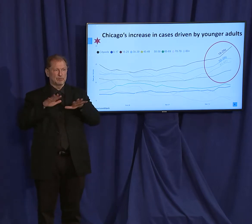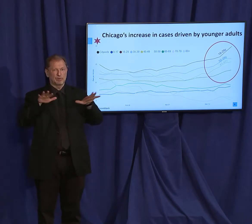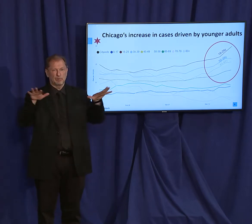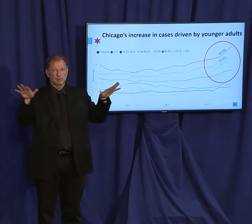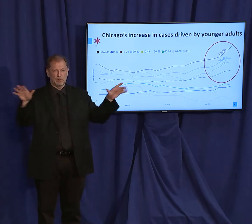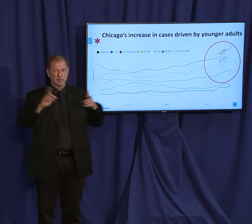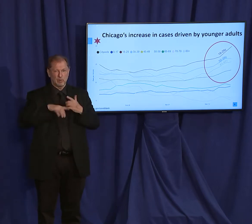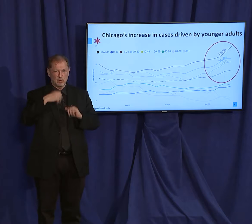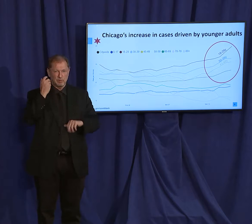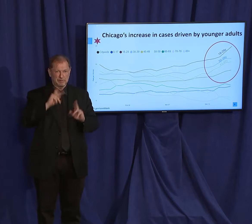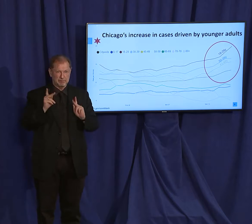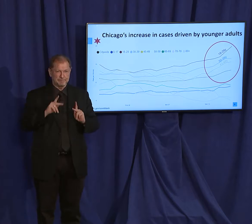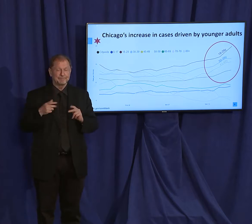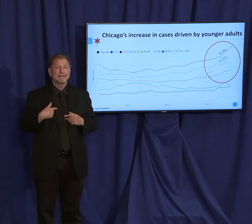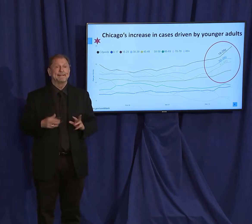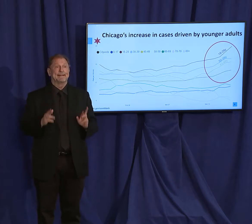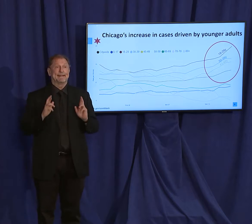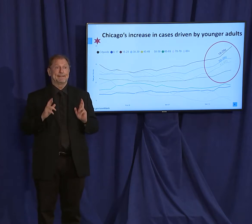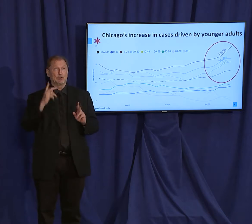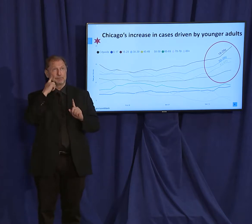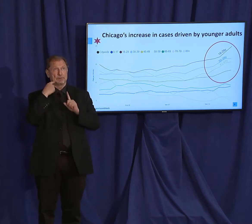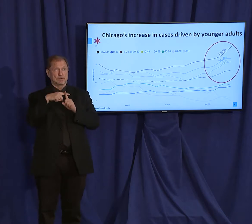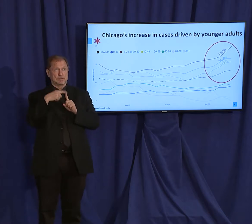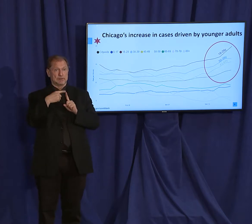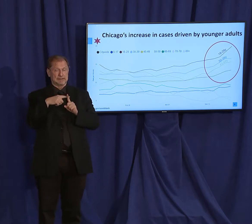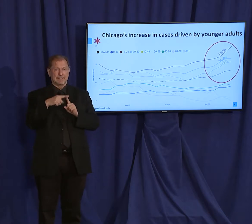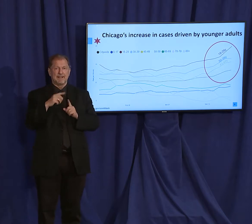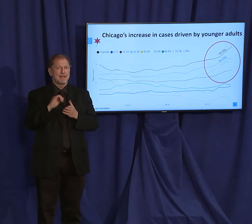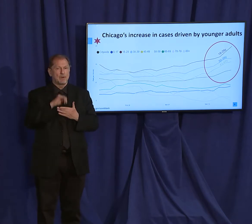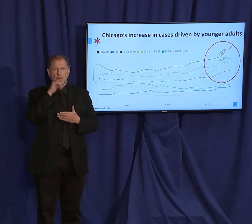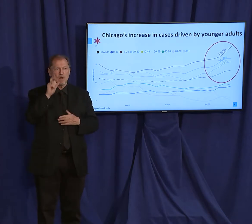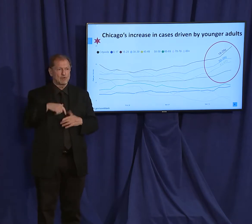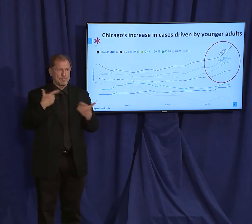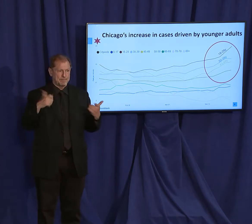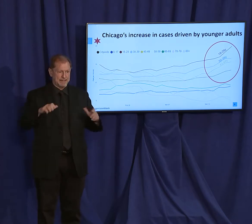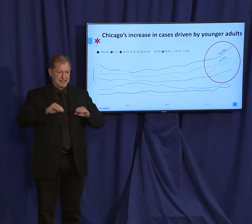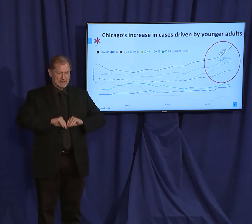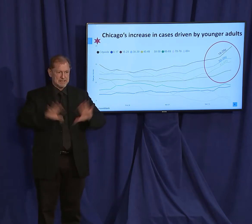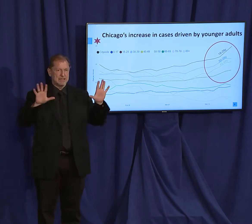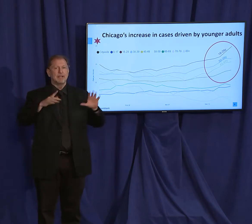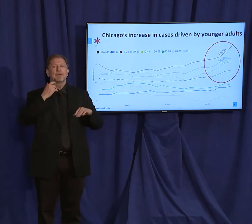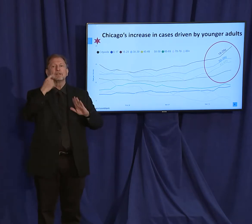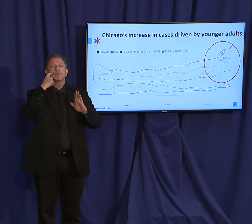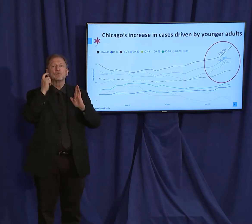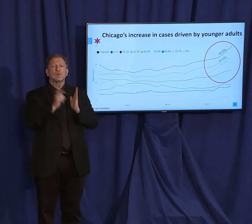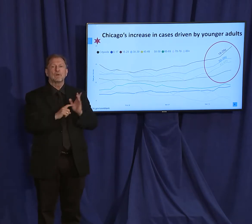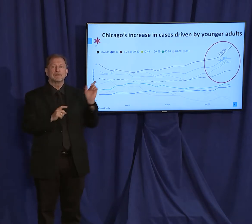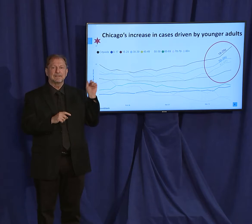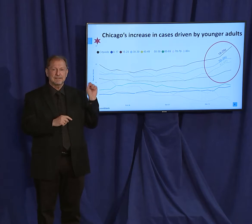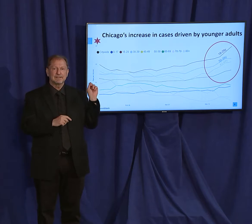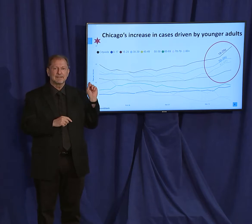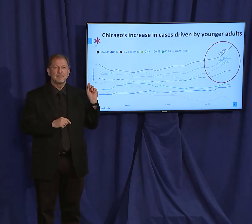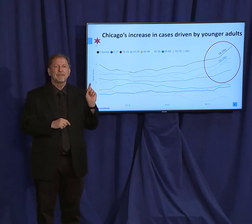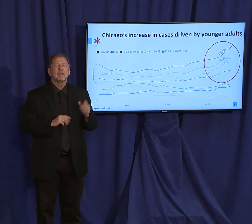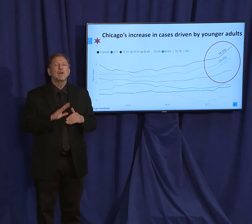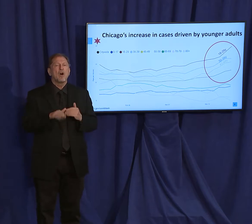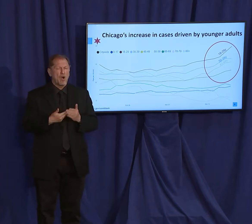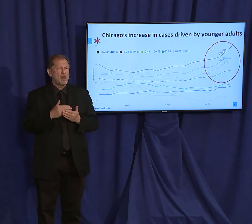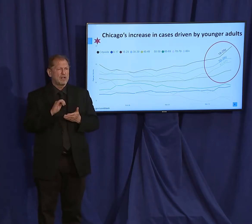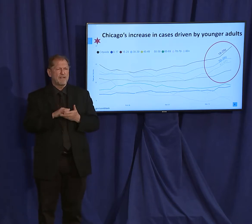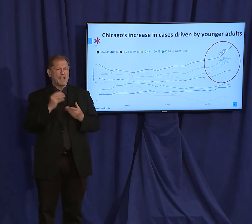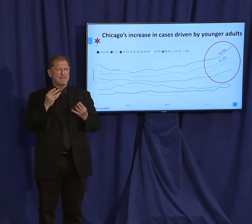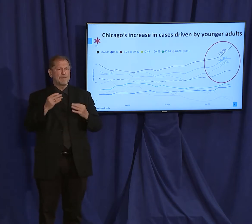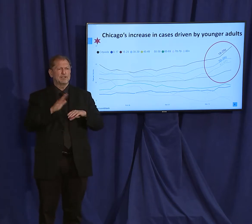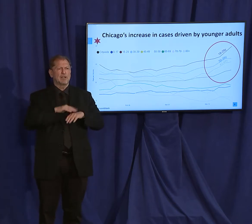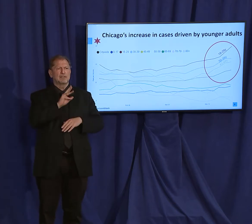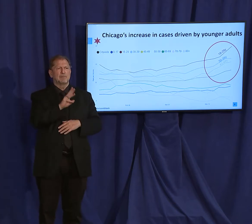optimistic that we will hopefully be able to avoid a major surge because if you look on this graph, and all of this data is available publicly